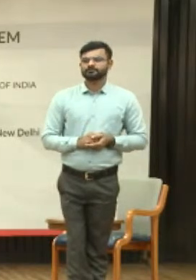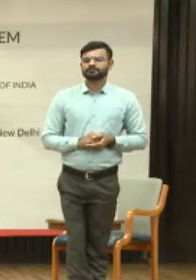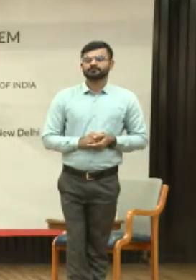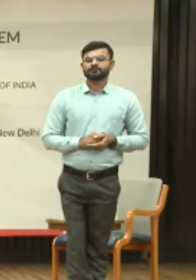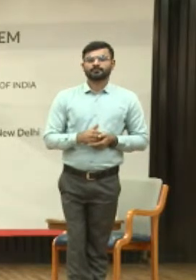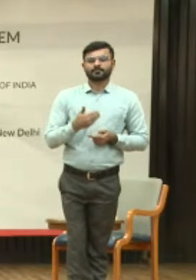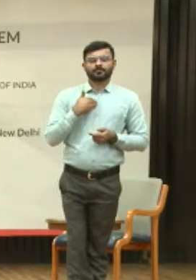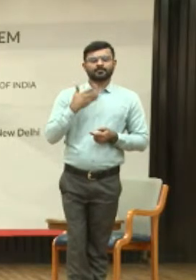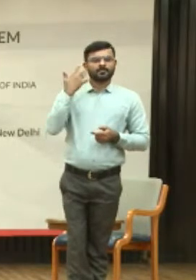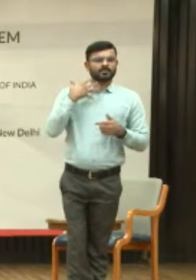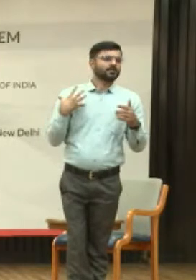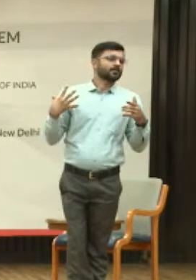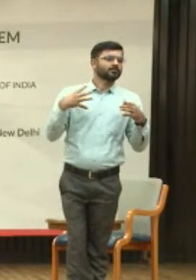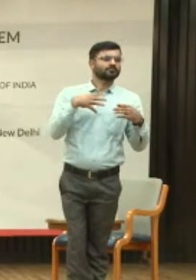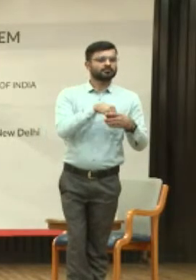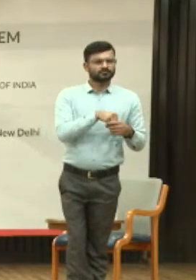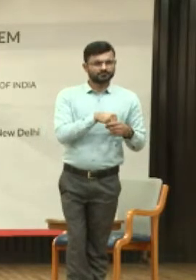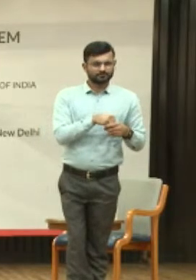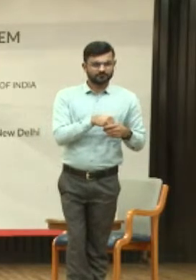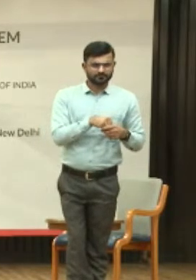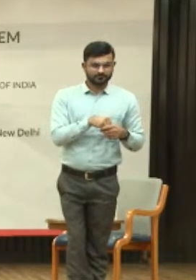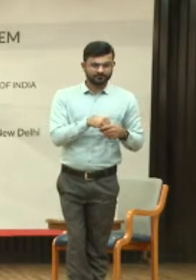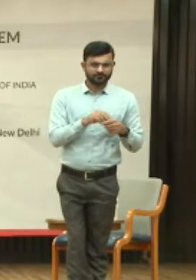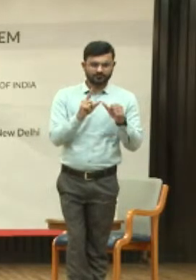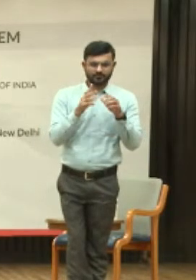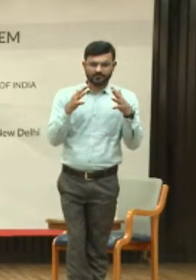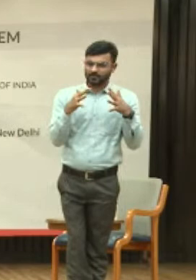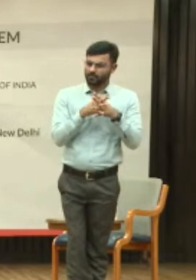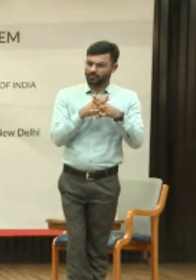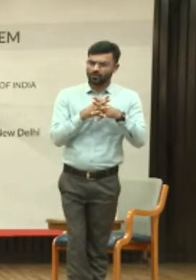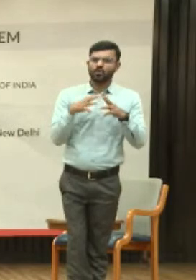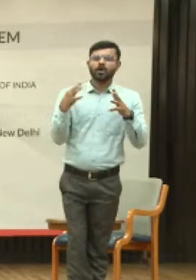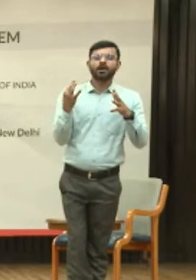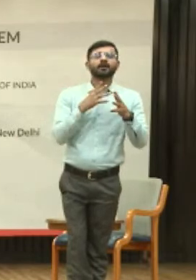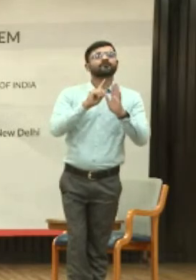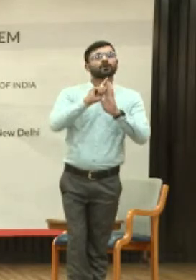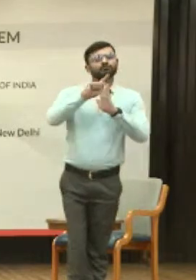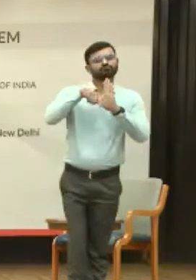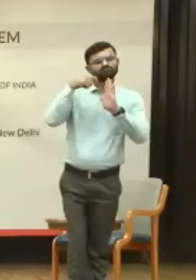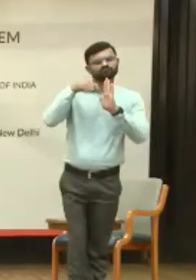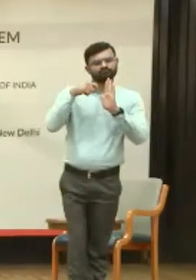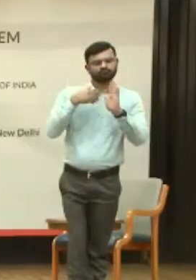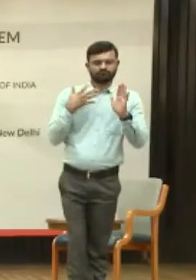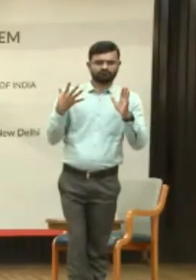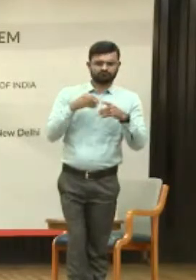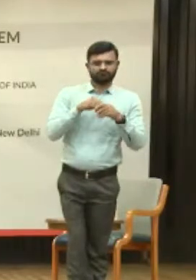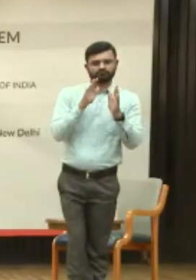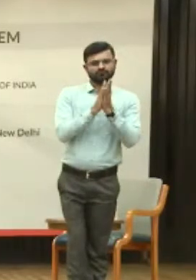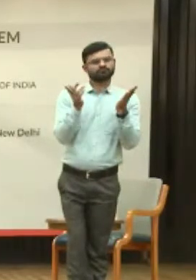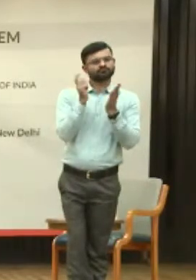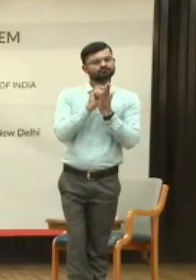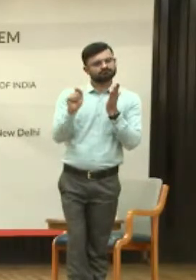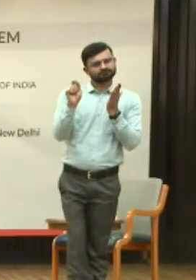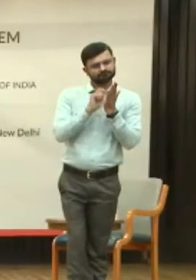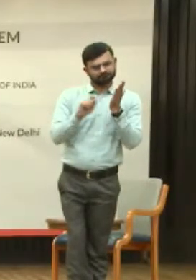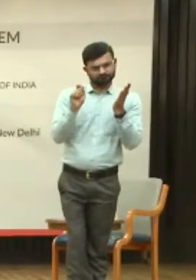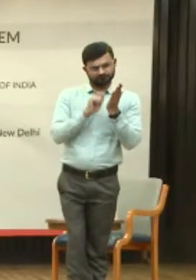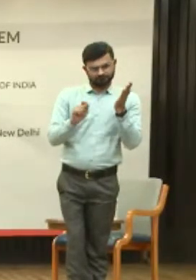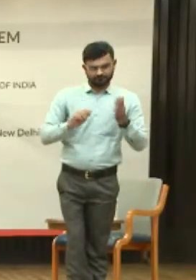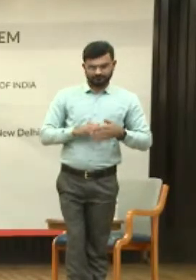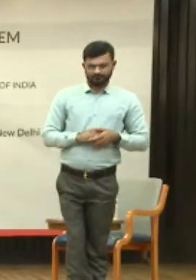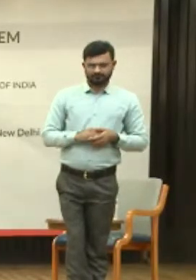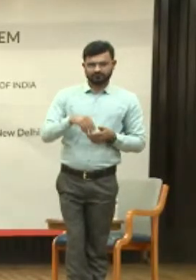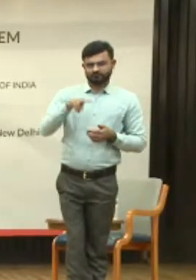when I was involved in the law reforms project, I wrote a book,